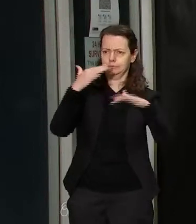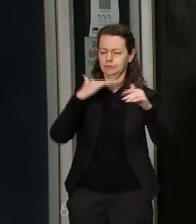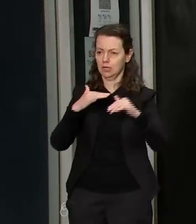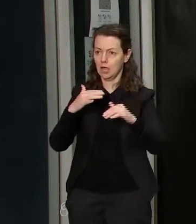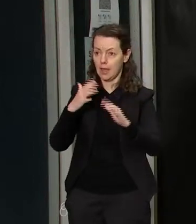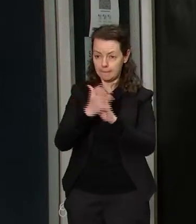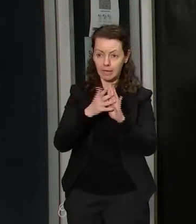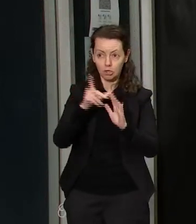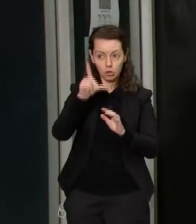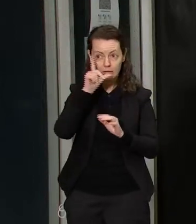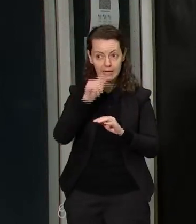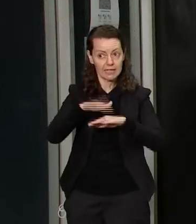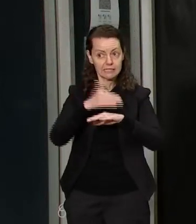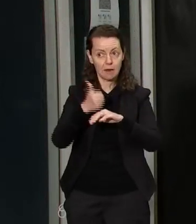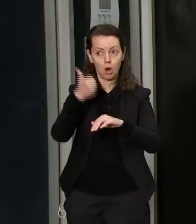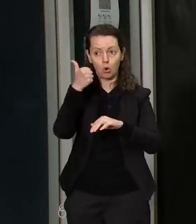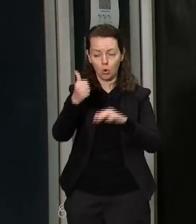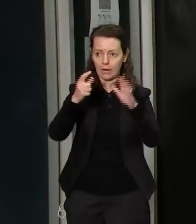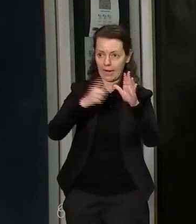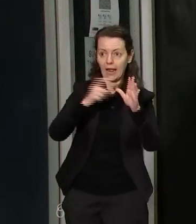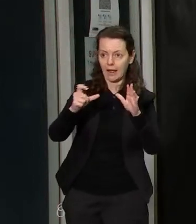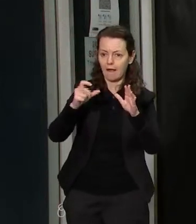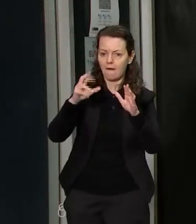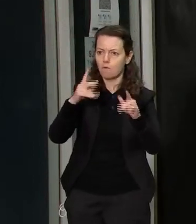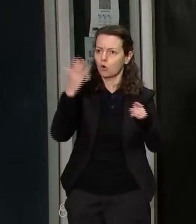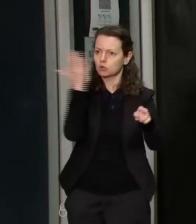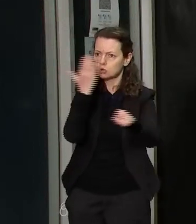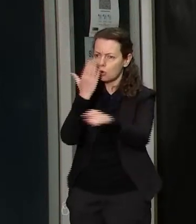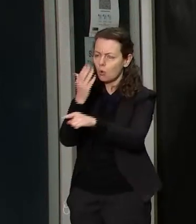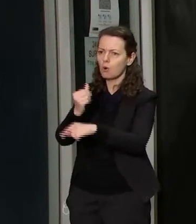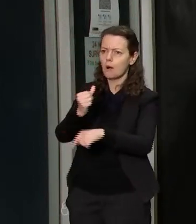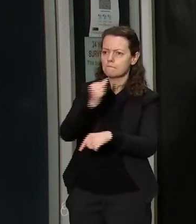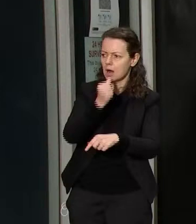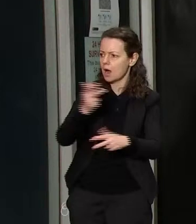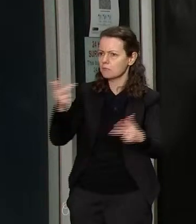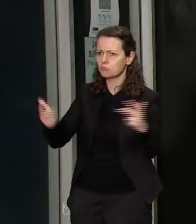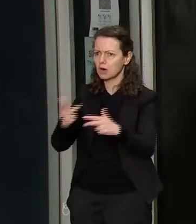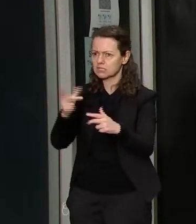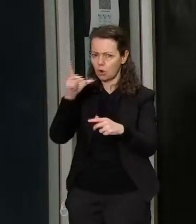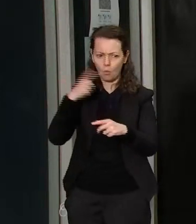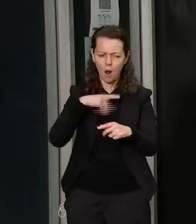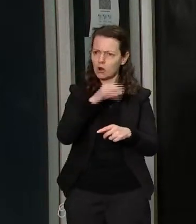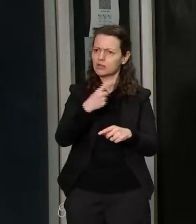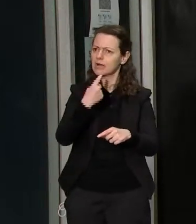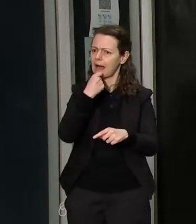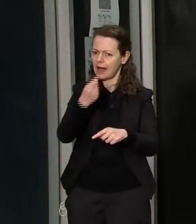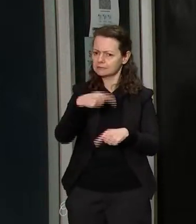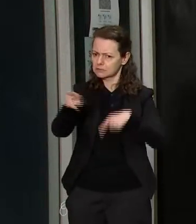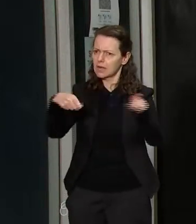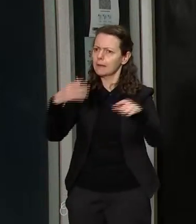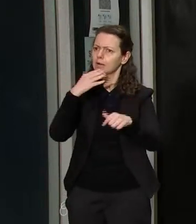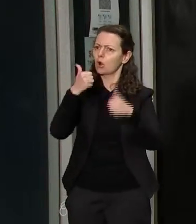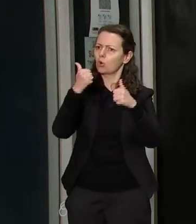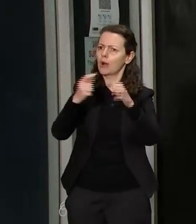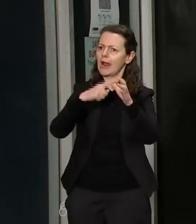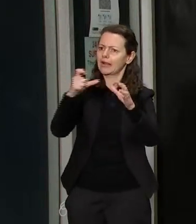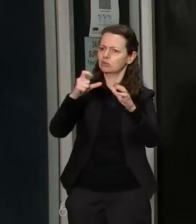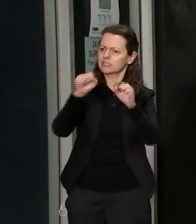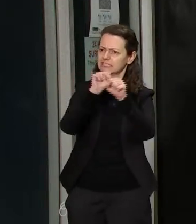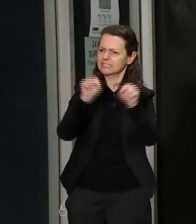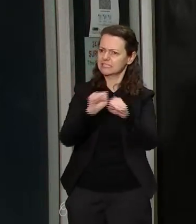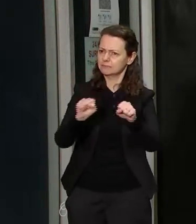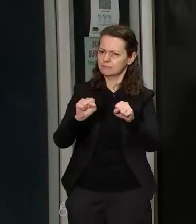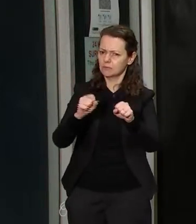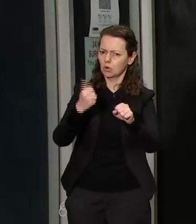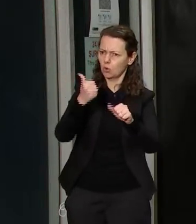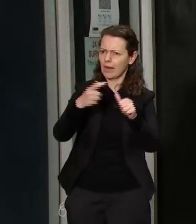good ventilation, this pub has good ventilation. Don't we need to pursue that so that you don't need blanket